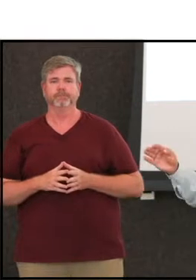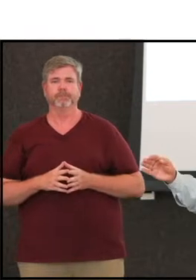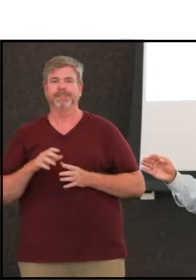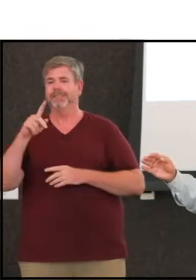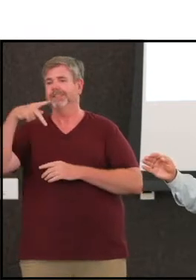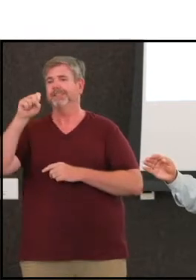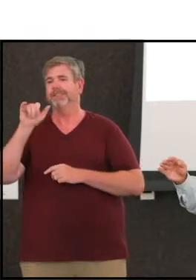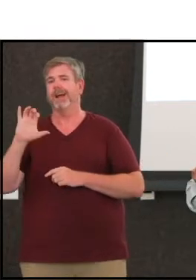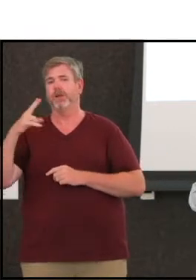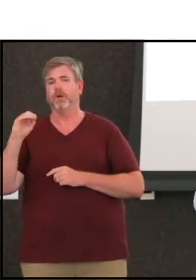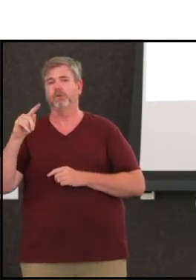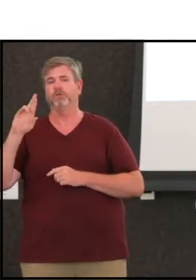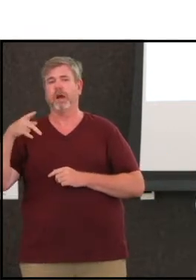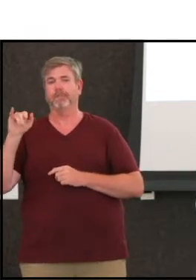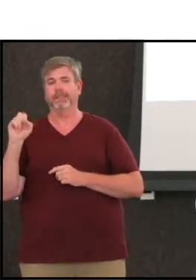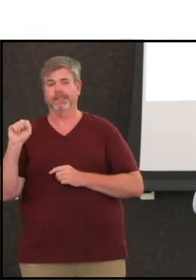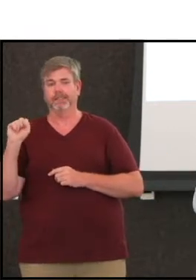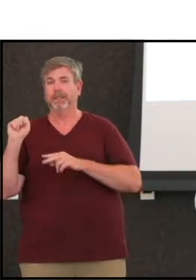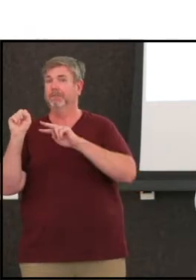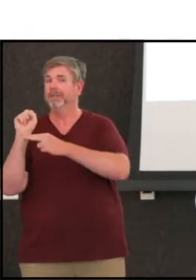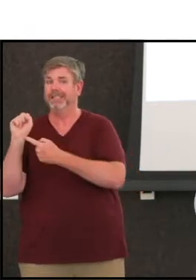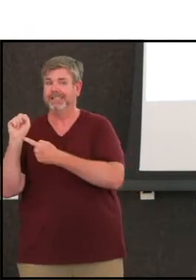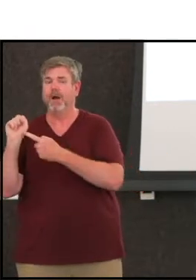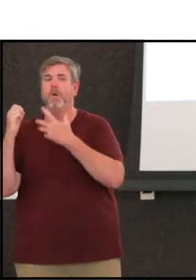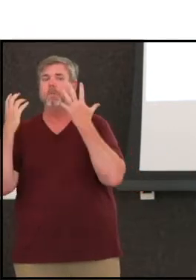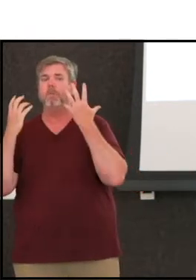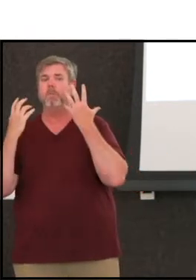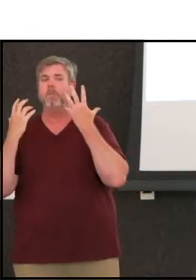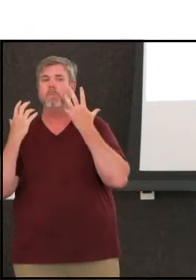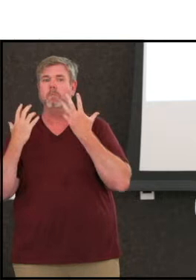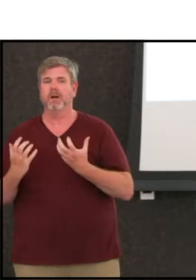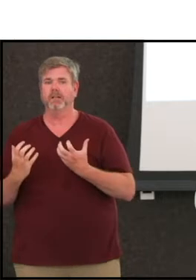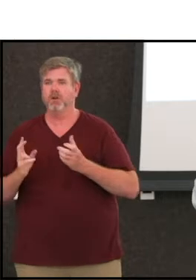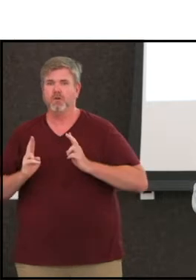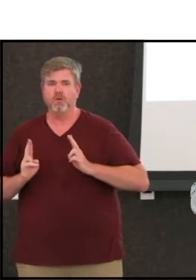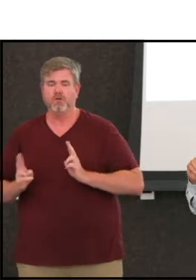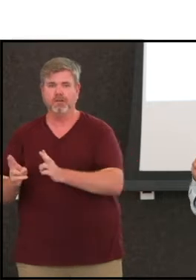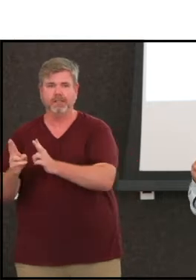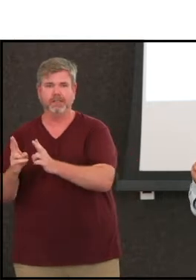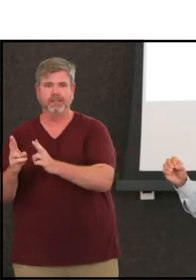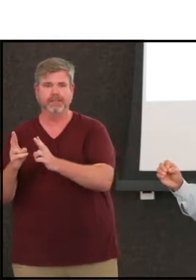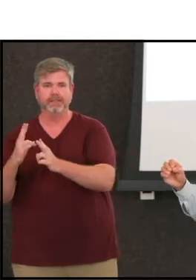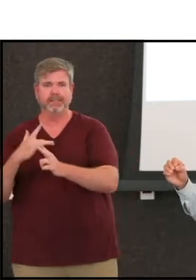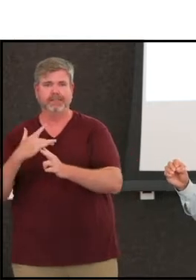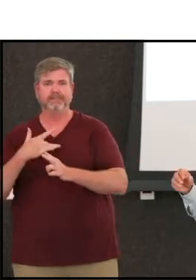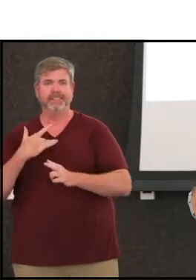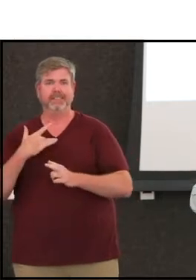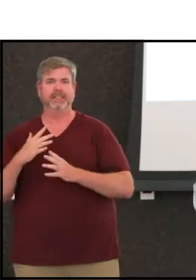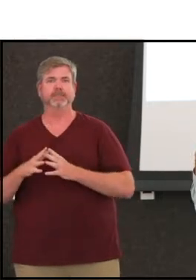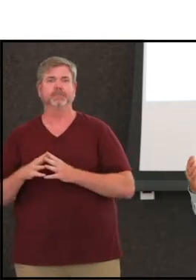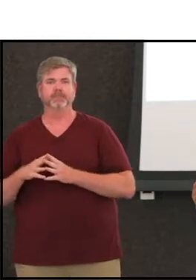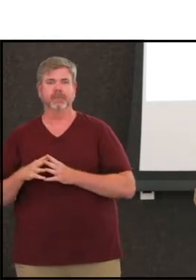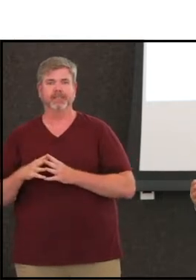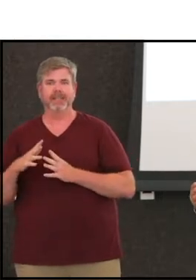for the long run. You don't really feel much effects when you take them, and you don't feel effects when they wear off. And most